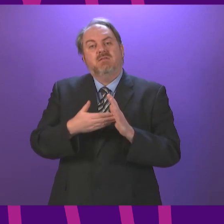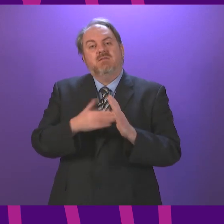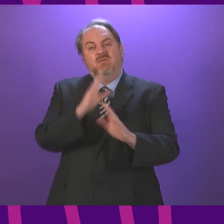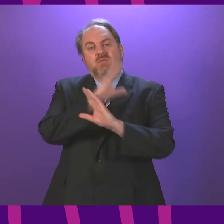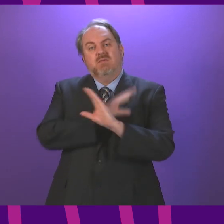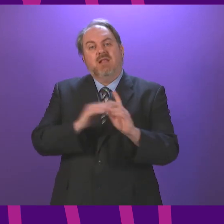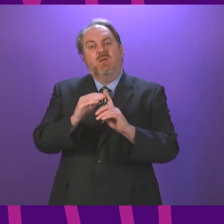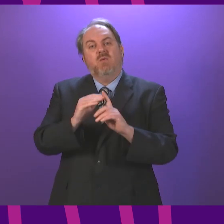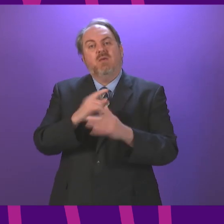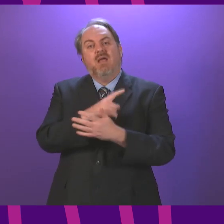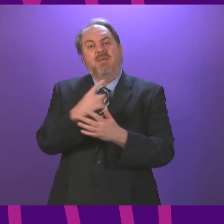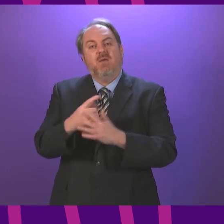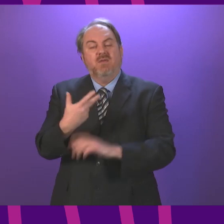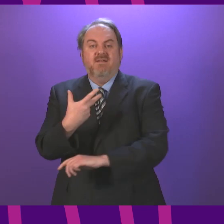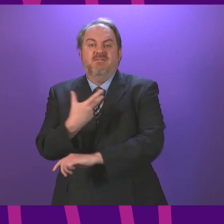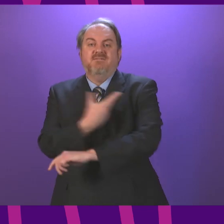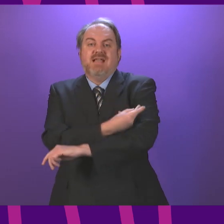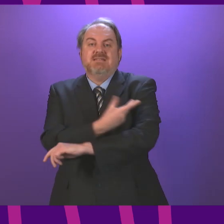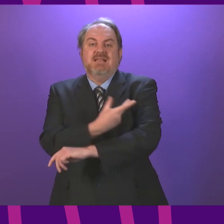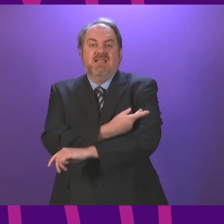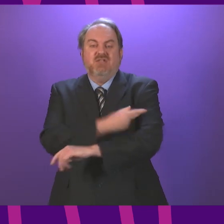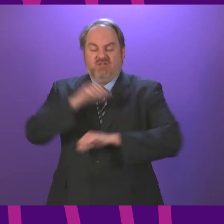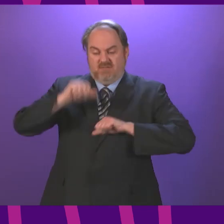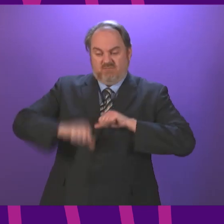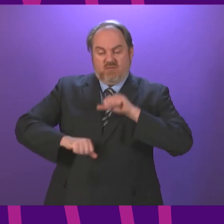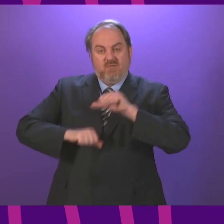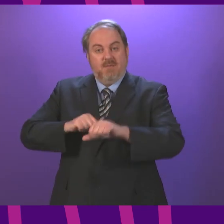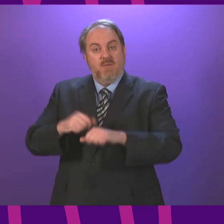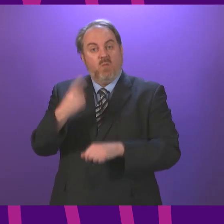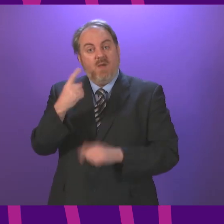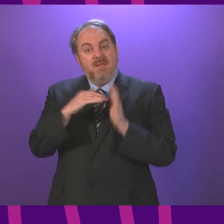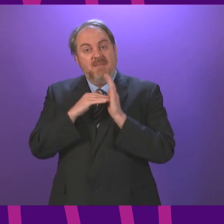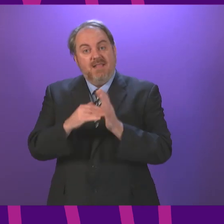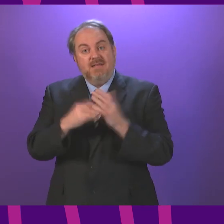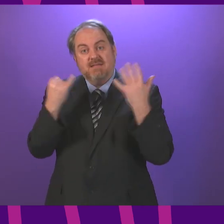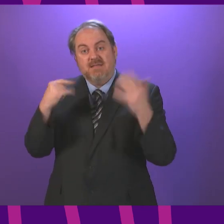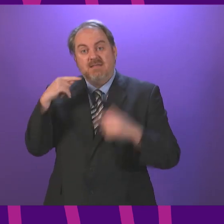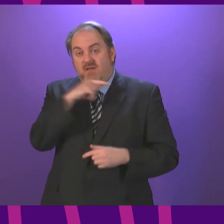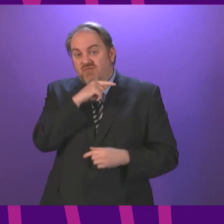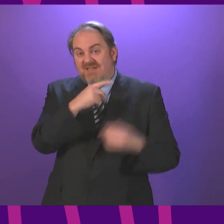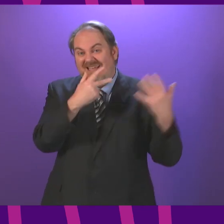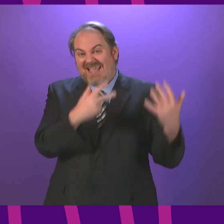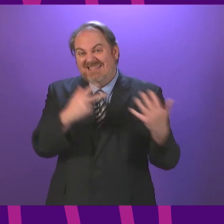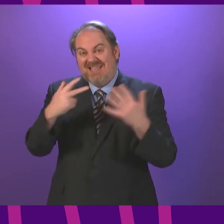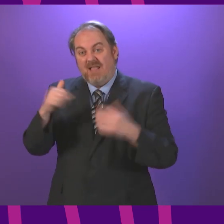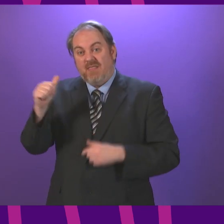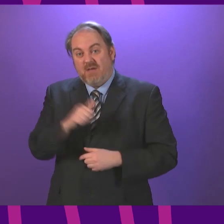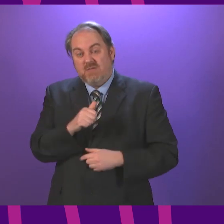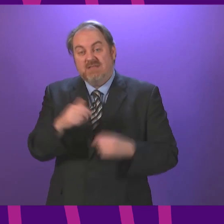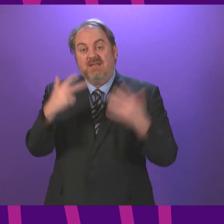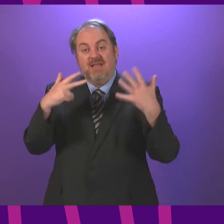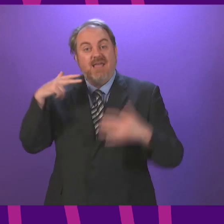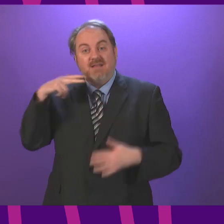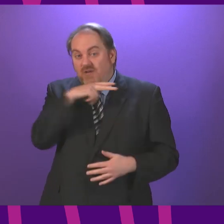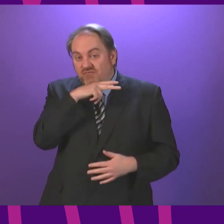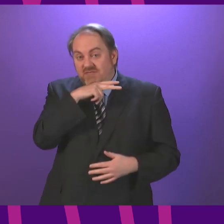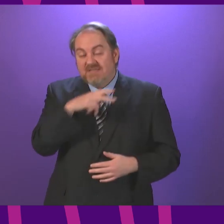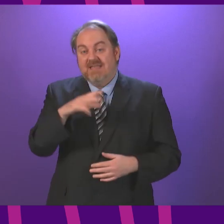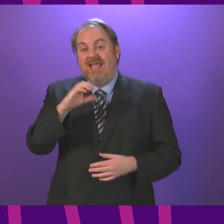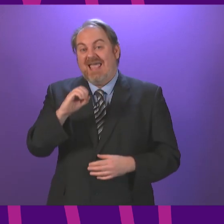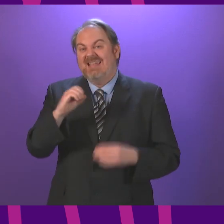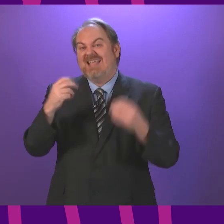on the vaccination programme. As of 8.30 this morning, 1,688,808 people have